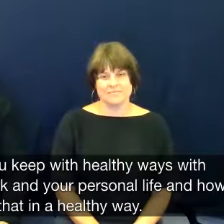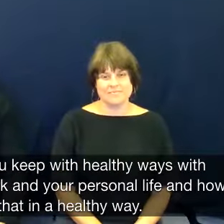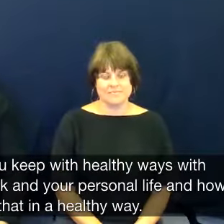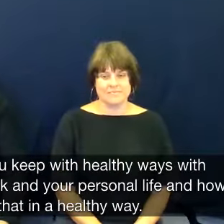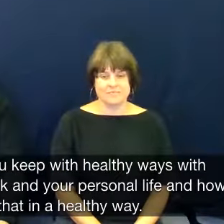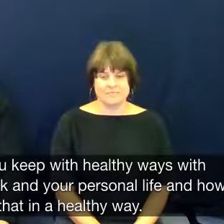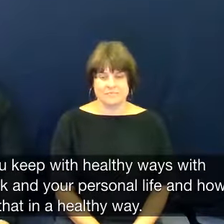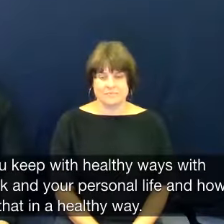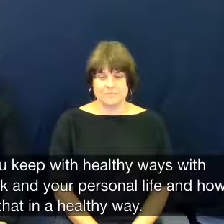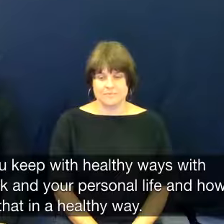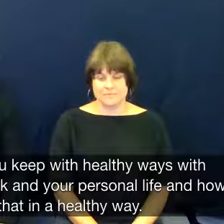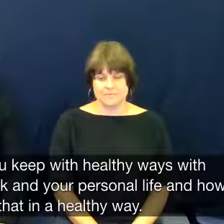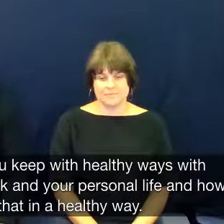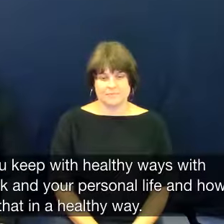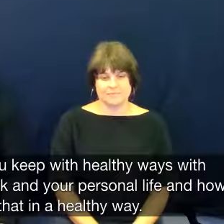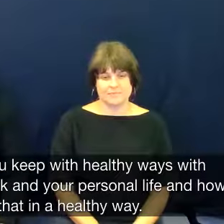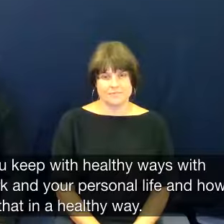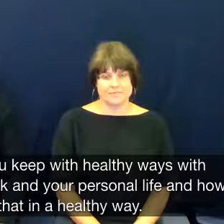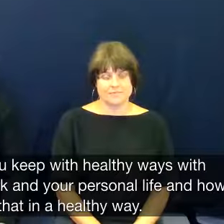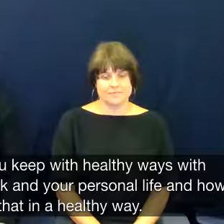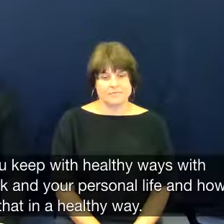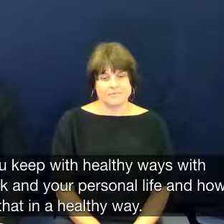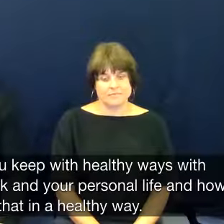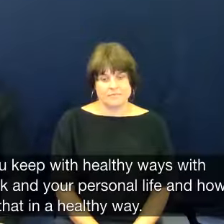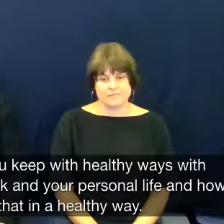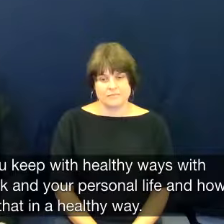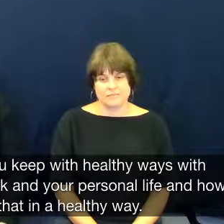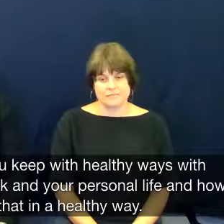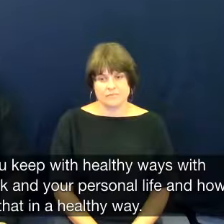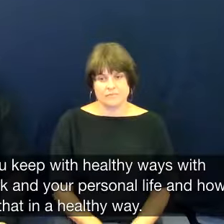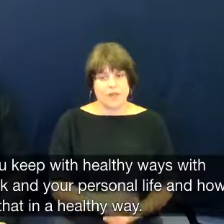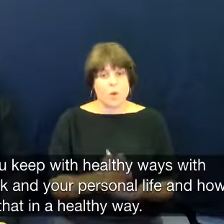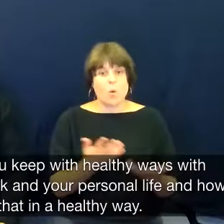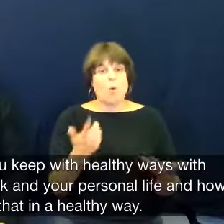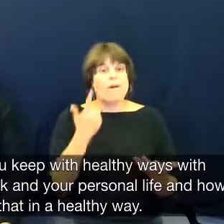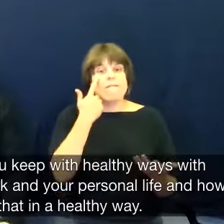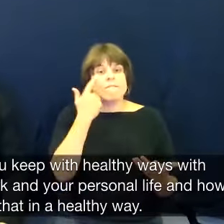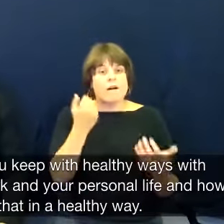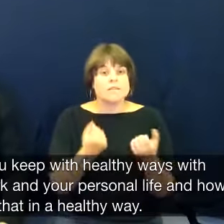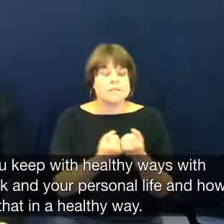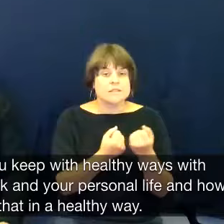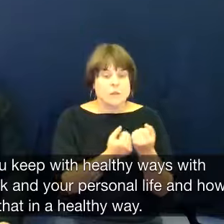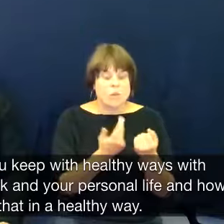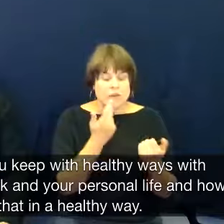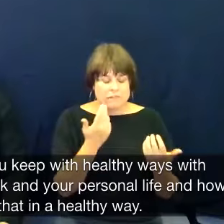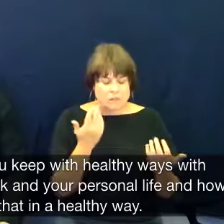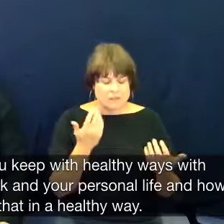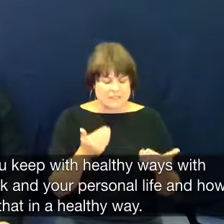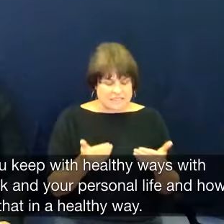And how you can look at places for support if you're struggling to